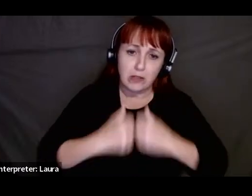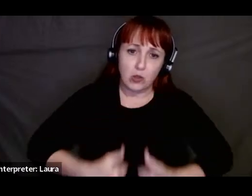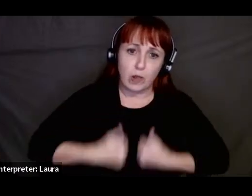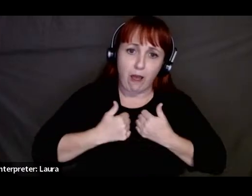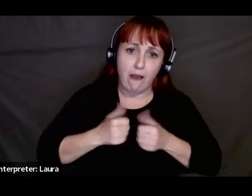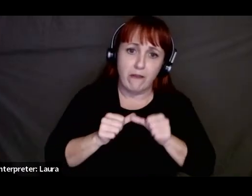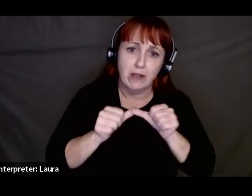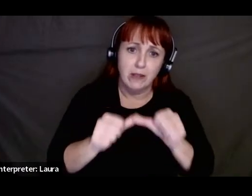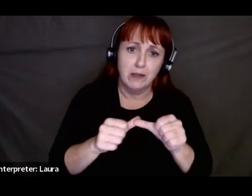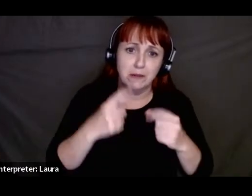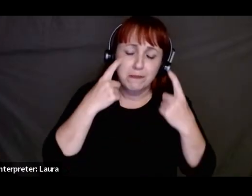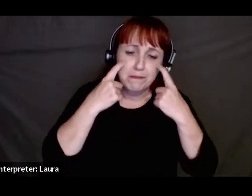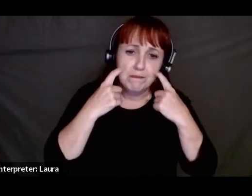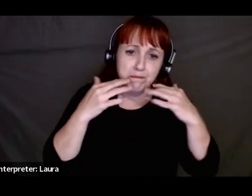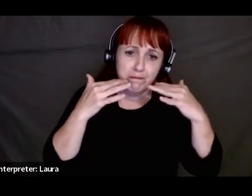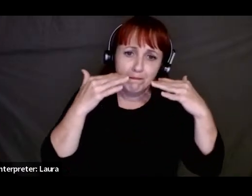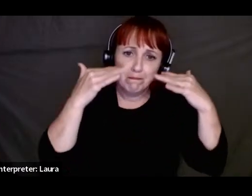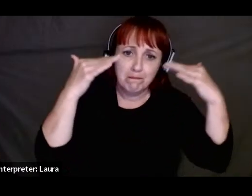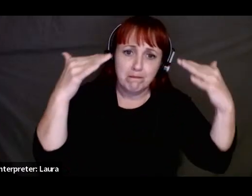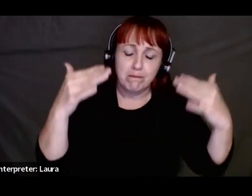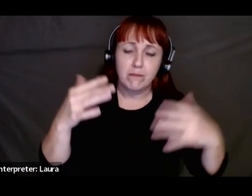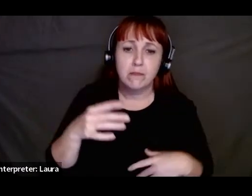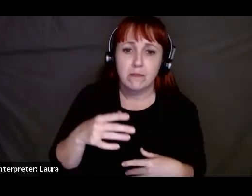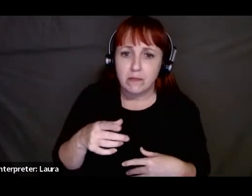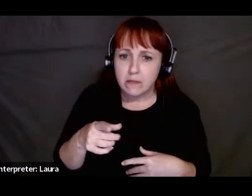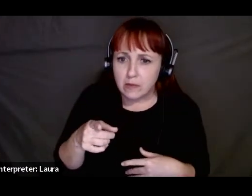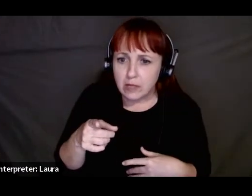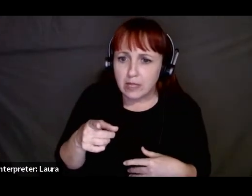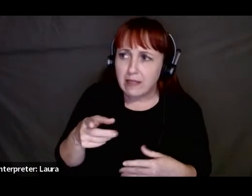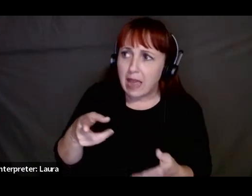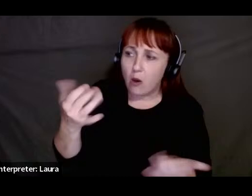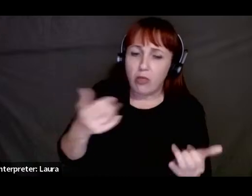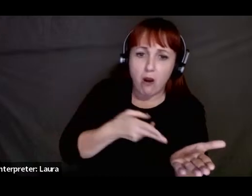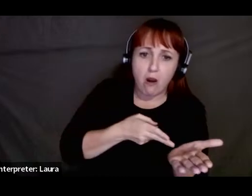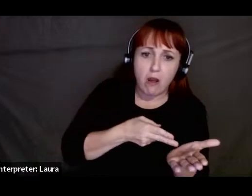it. It goes into our water system.